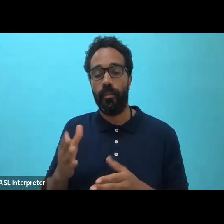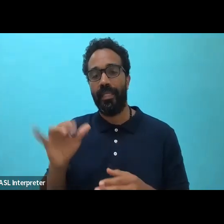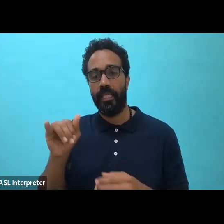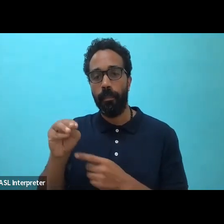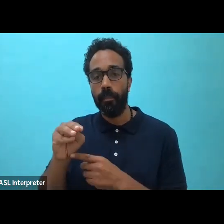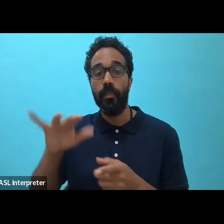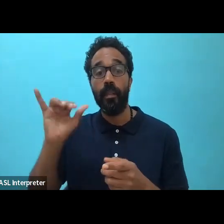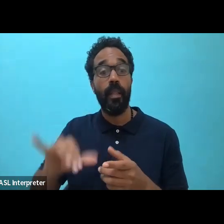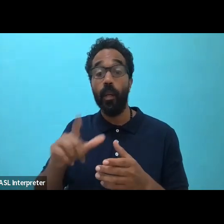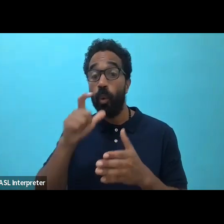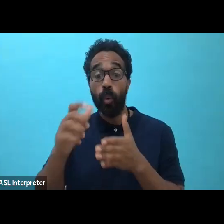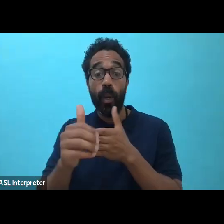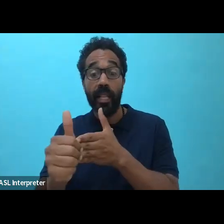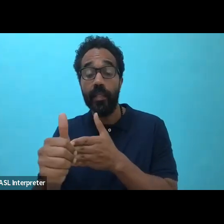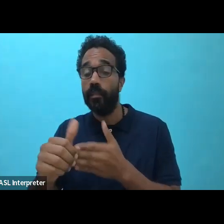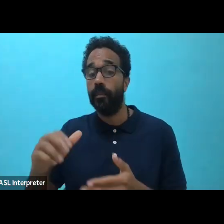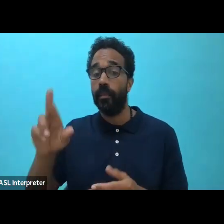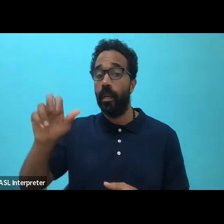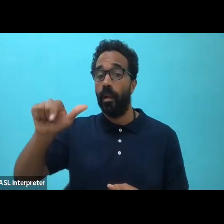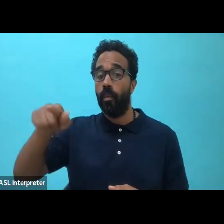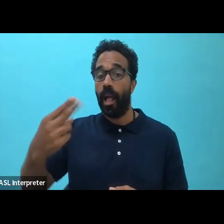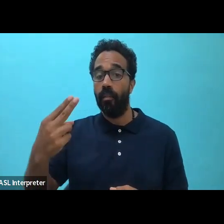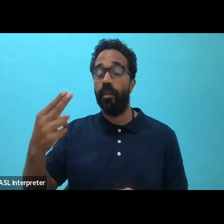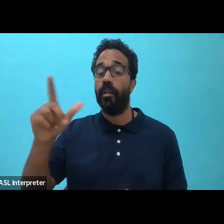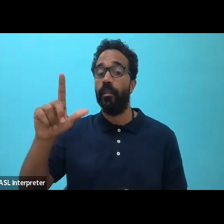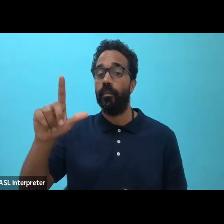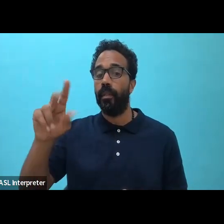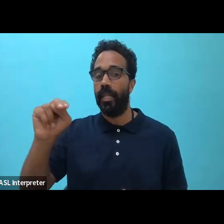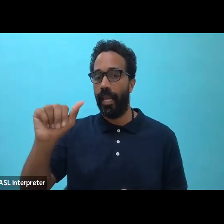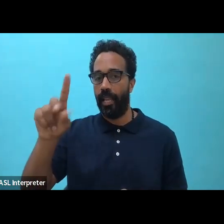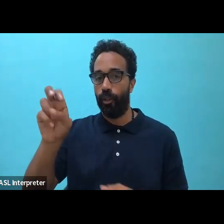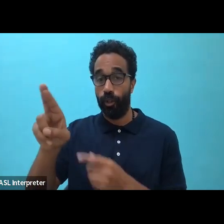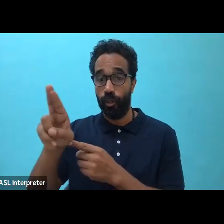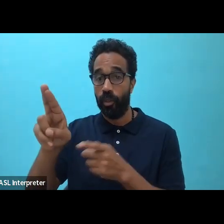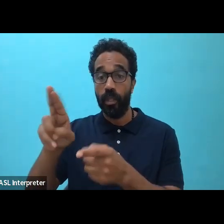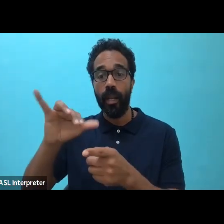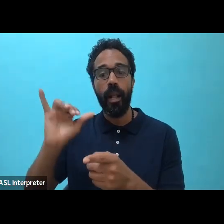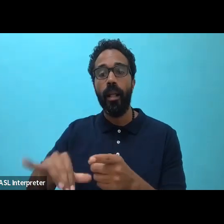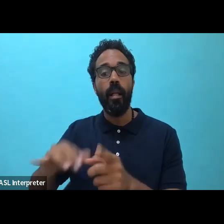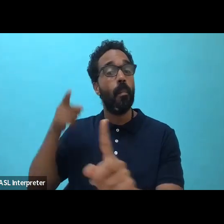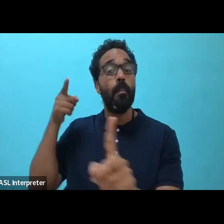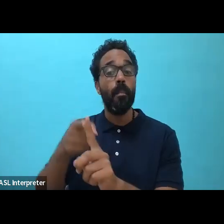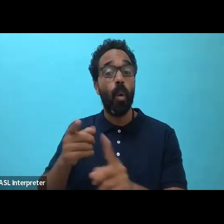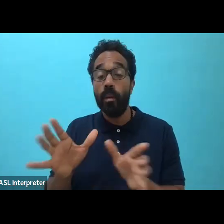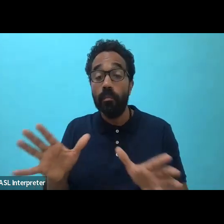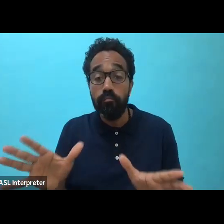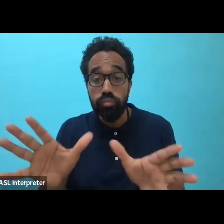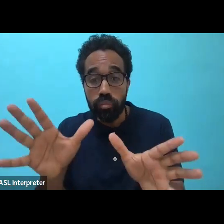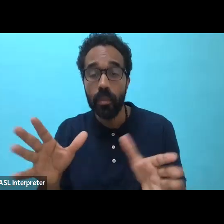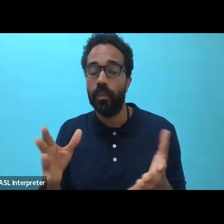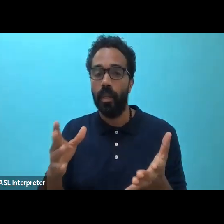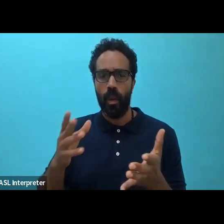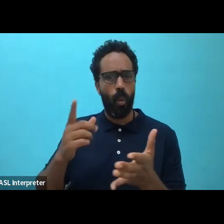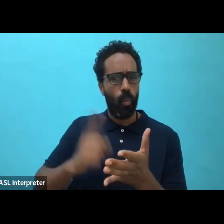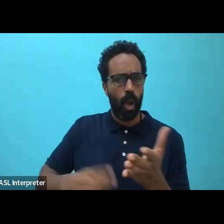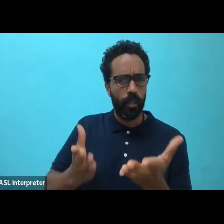Raiders, they used to call it, which promoted knowledge about the goods and services that we